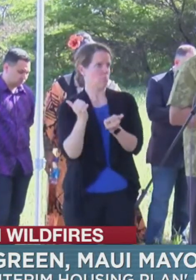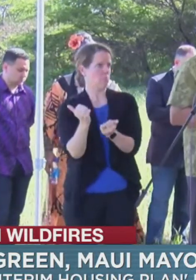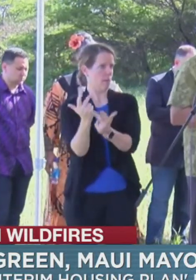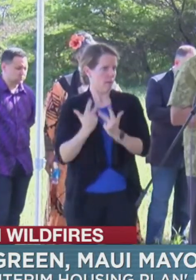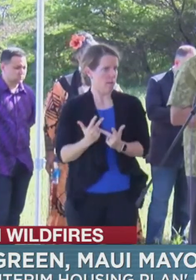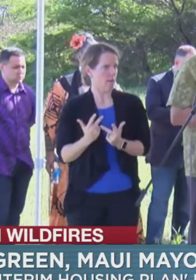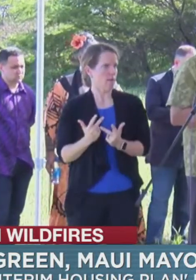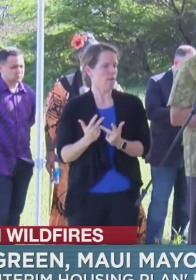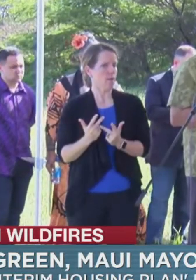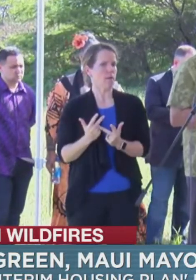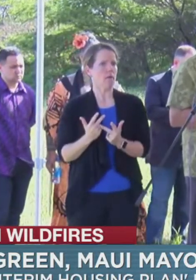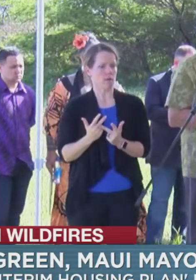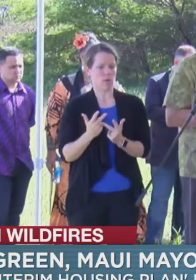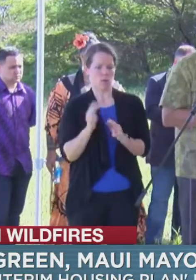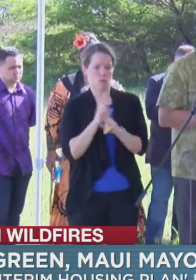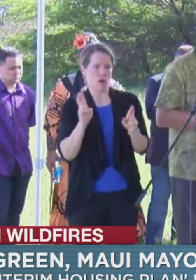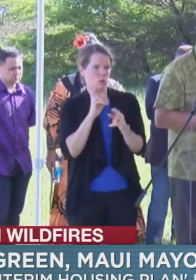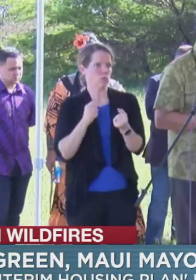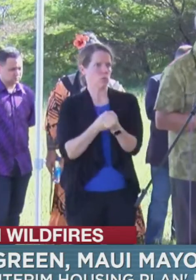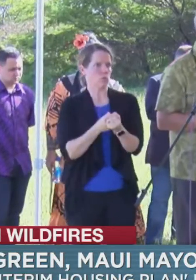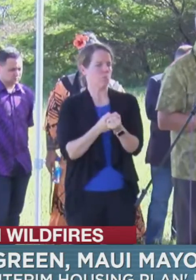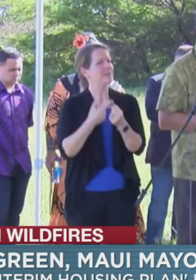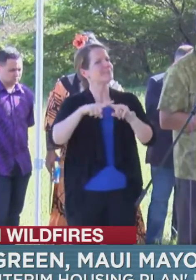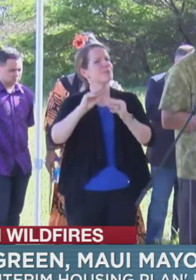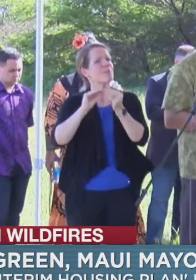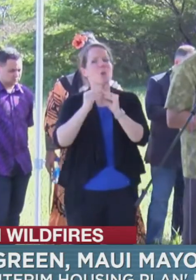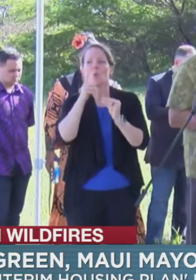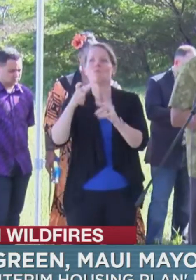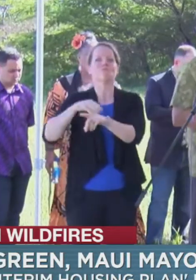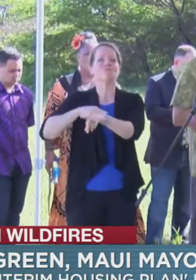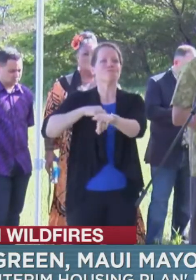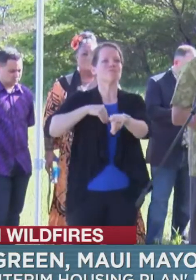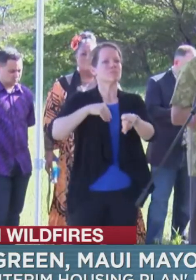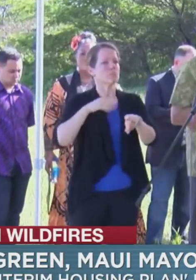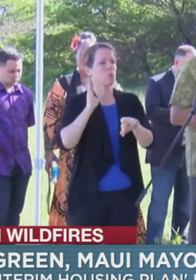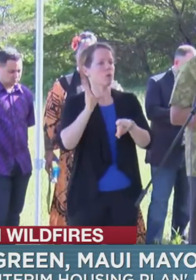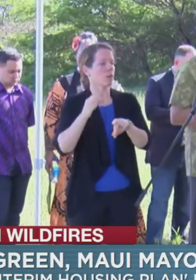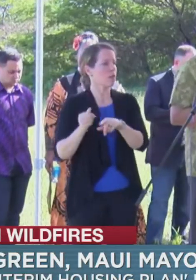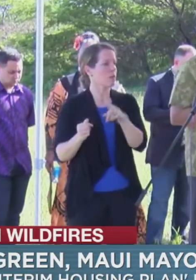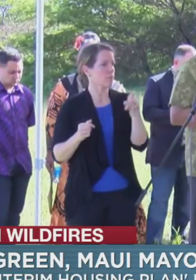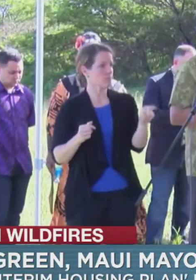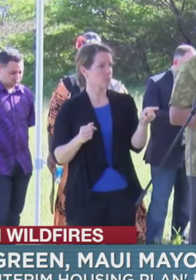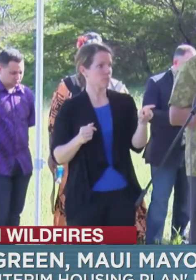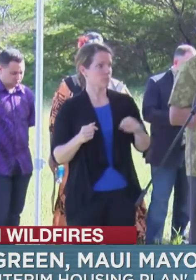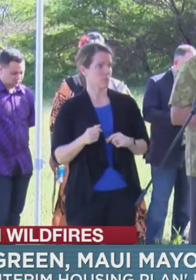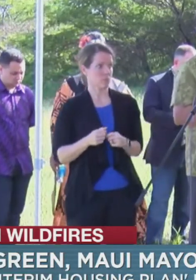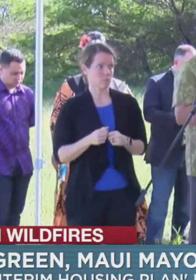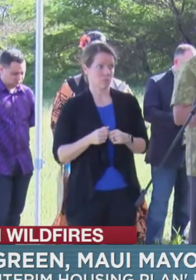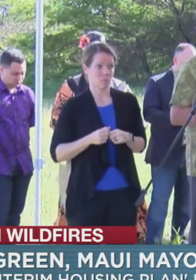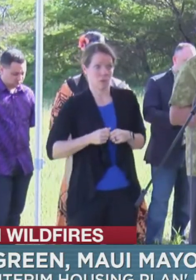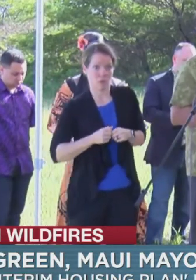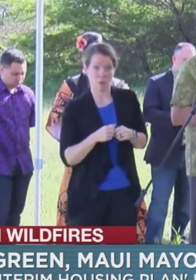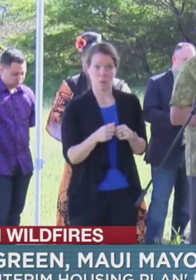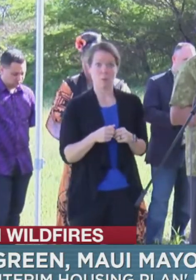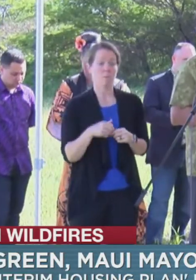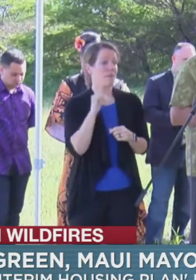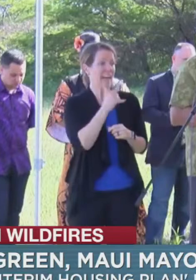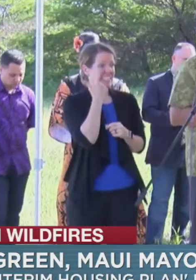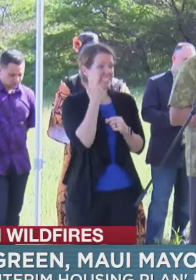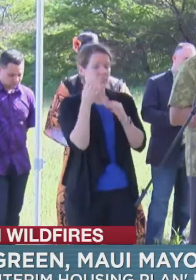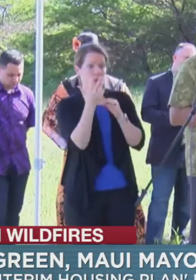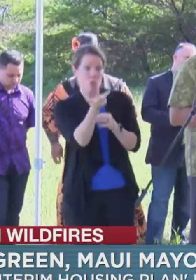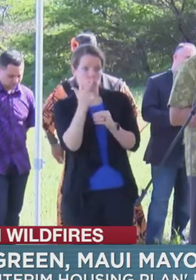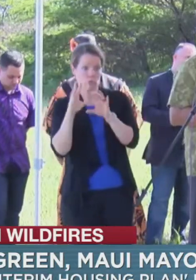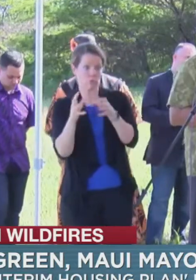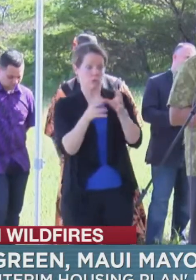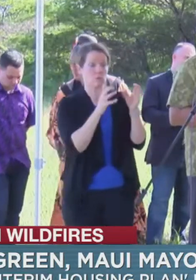many people participated. Would you be looking to raise taxes just on the short-term rentals that didn't participate to get to No, those three categories that I just